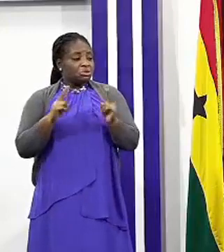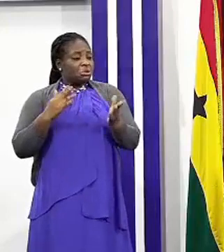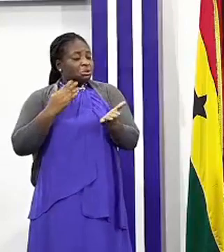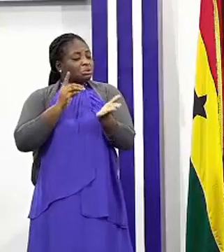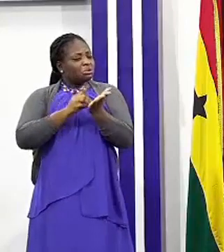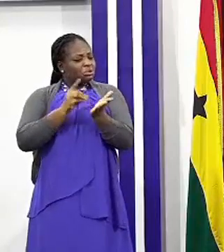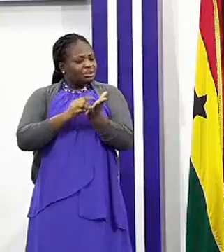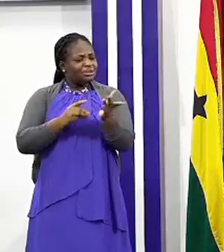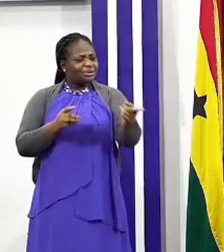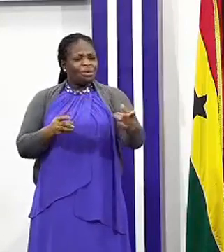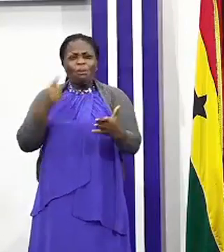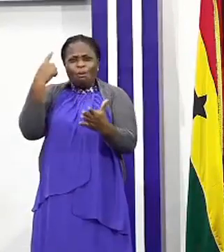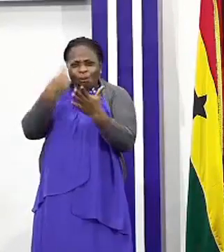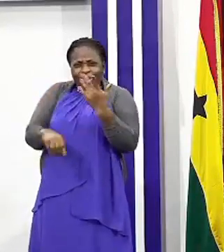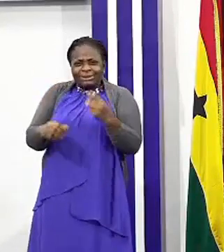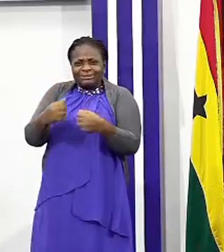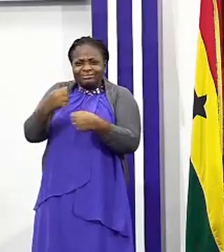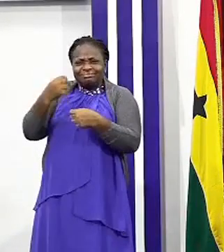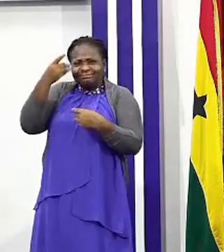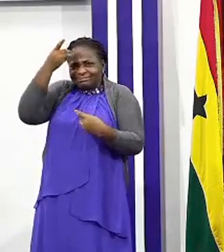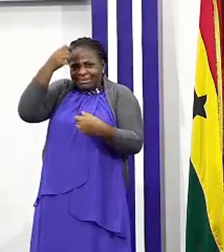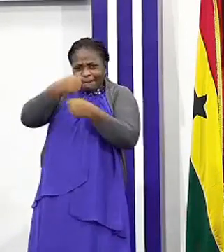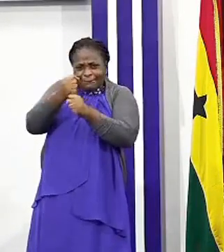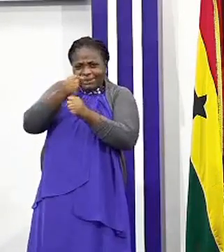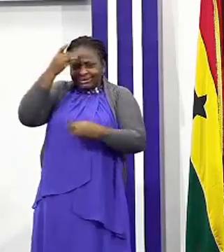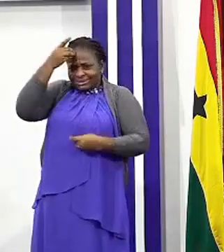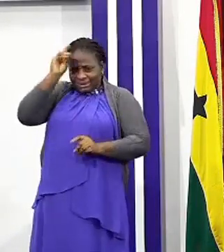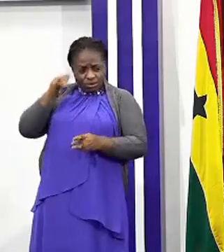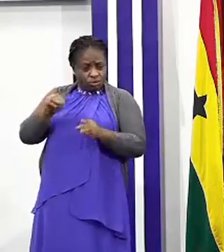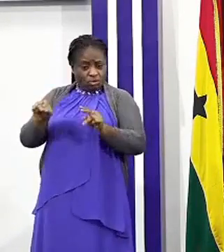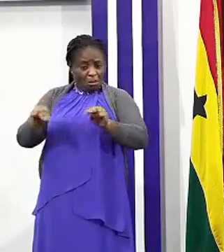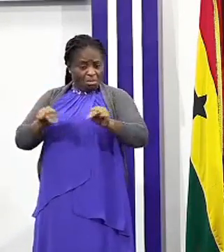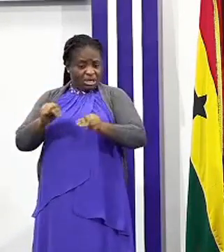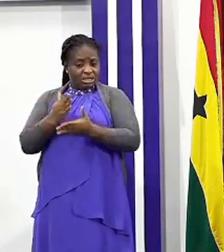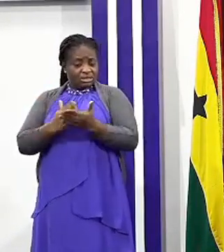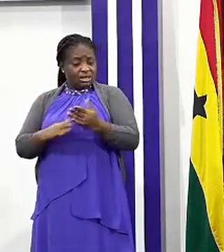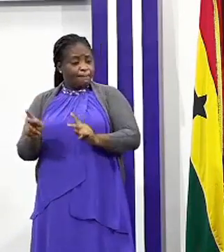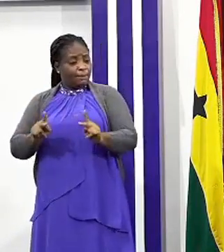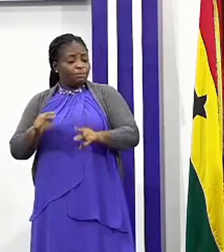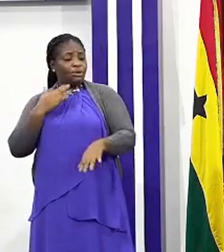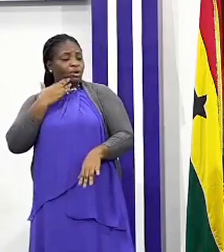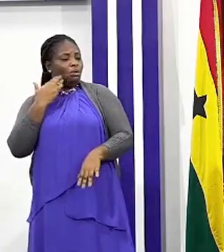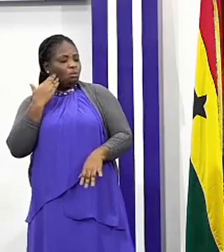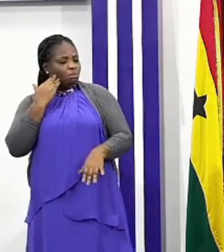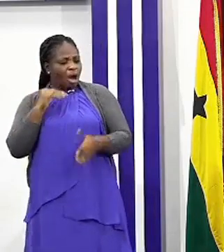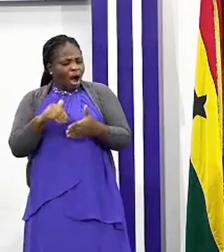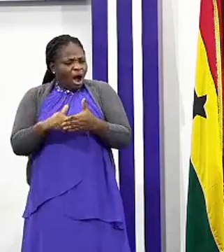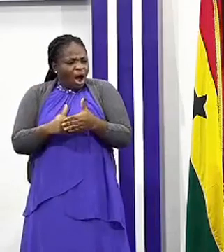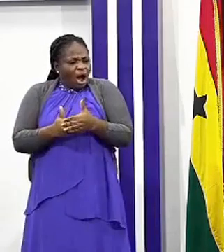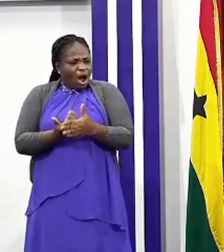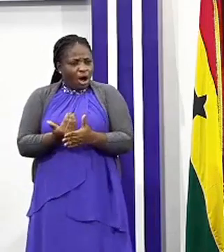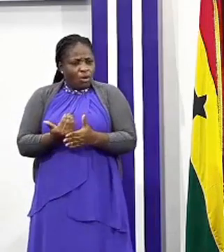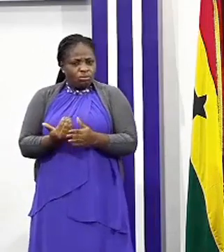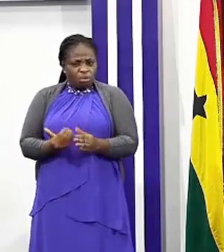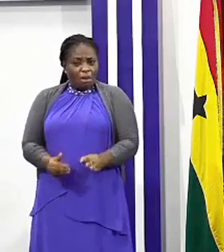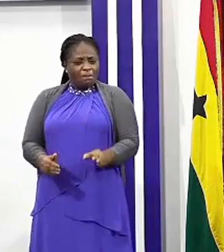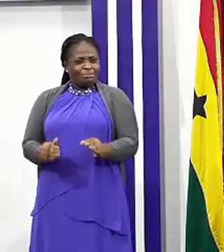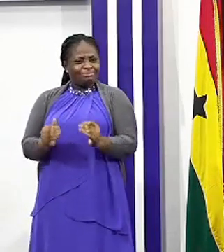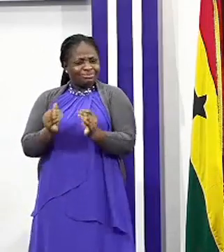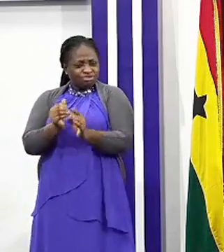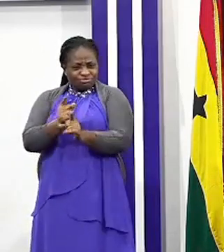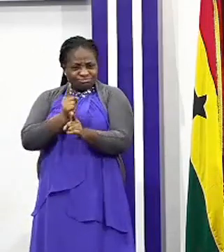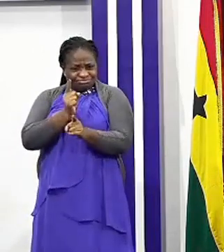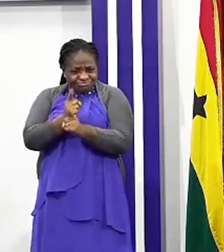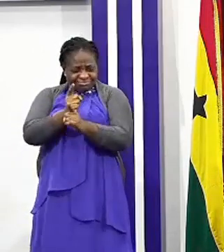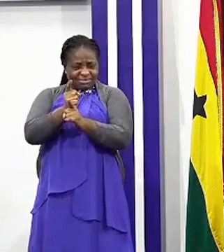what determines the decision to manage some people at home? And then how stringent is the monitoring of those who